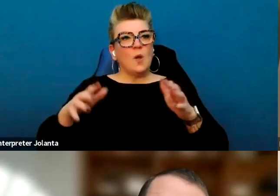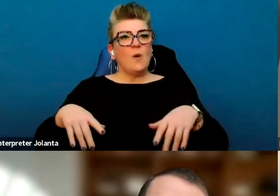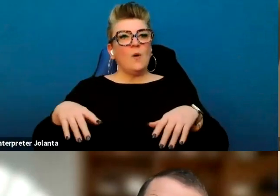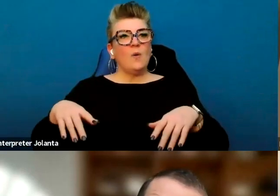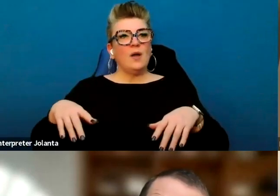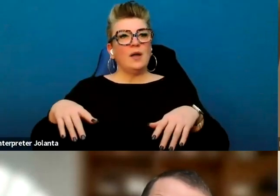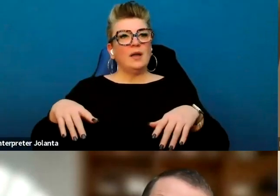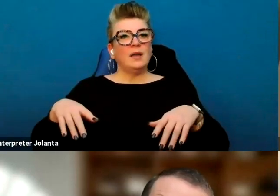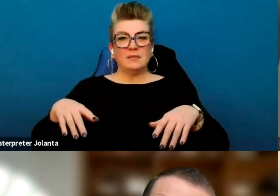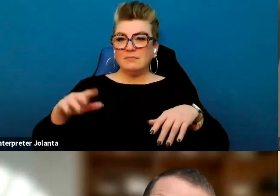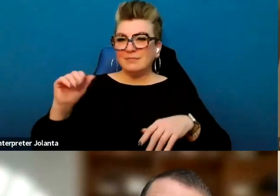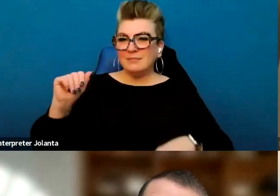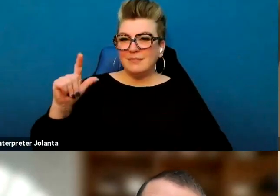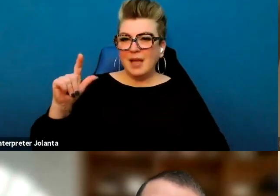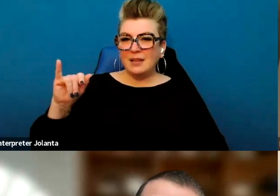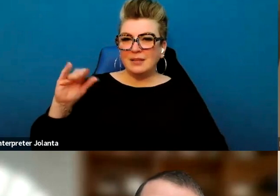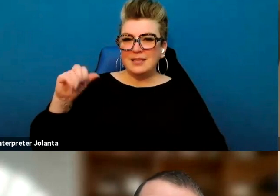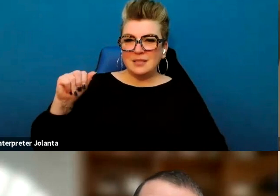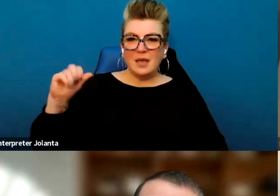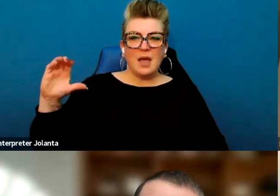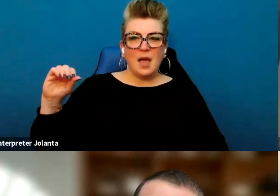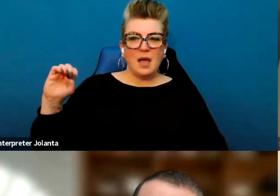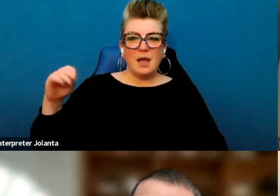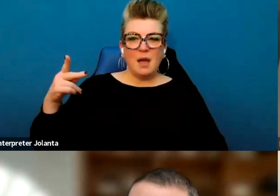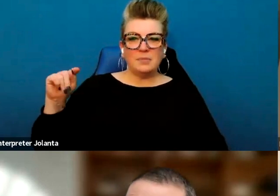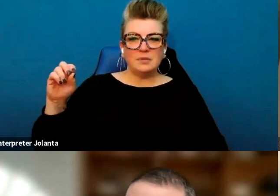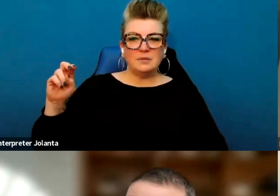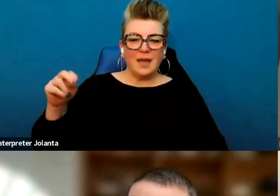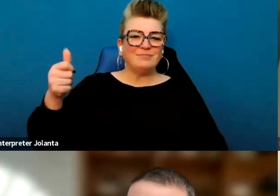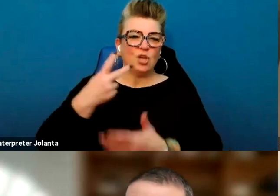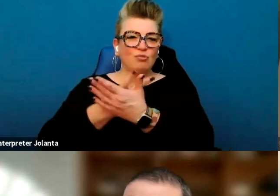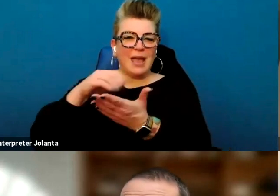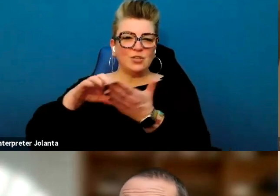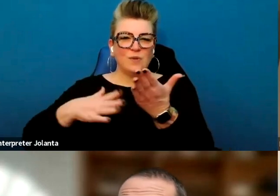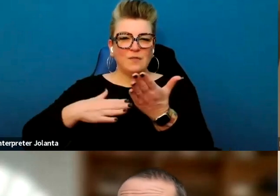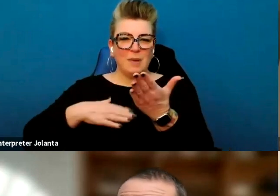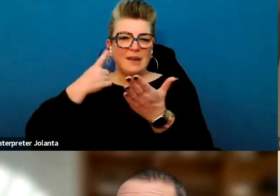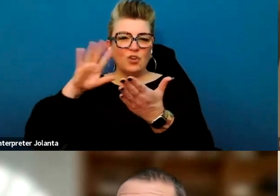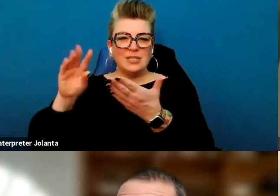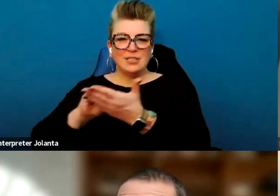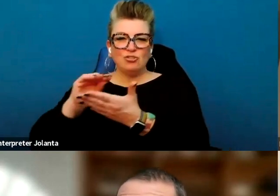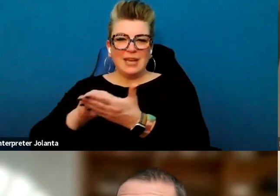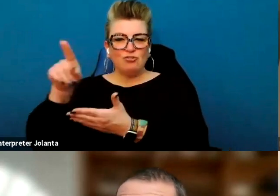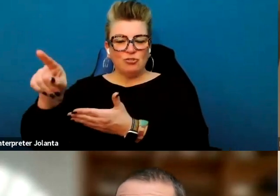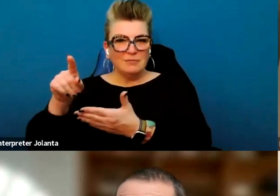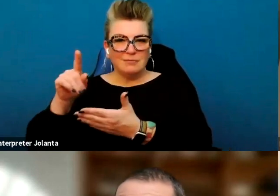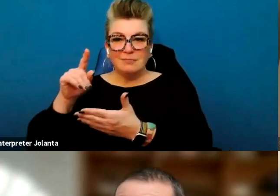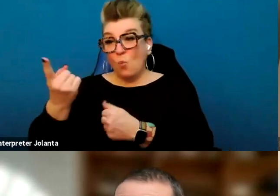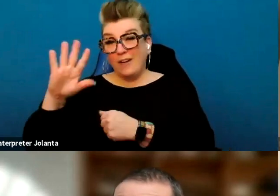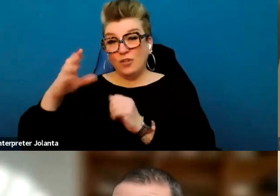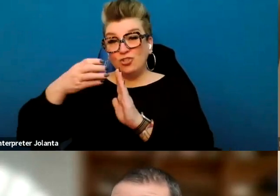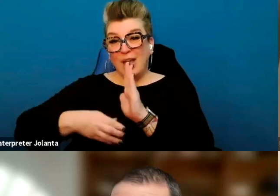yeah, Alicia Compton, a graduate student of mine for her dissertation, one of her chapters is going to kind of